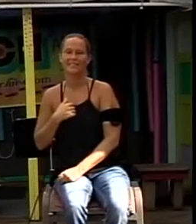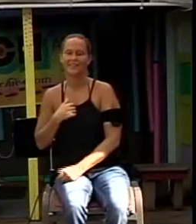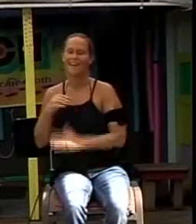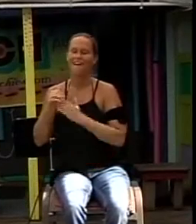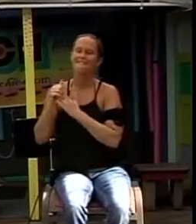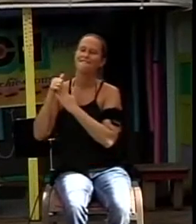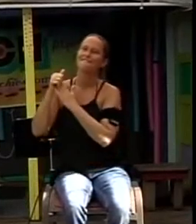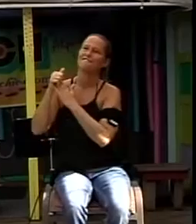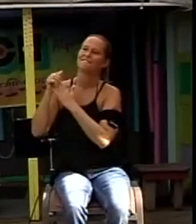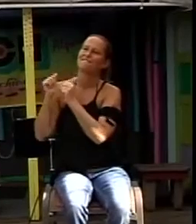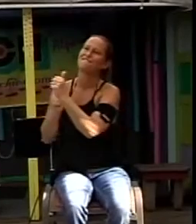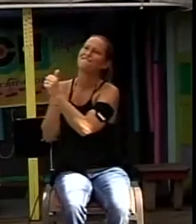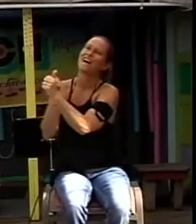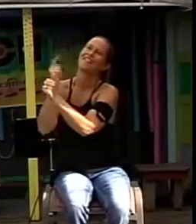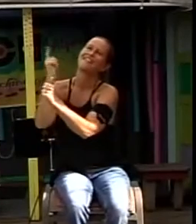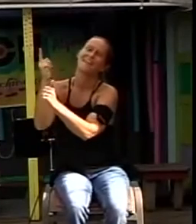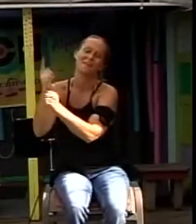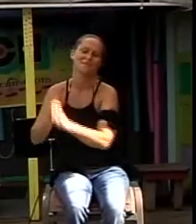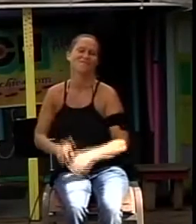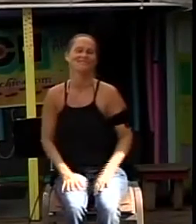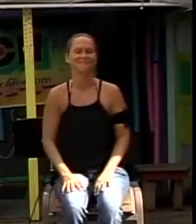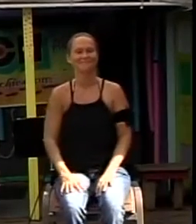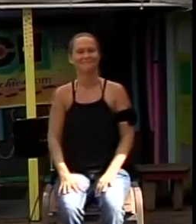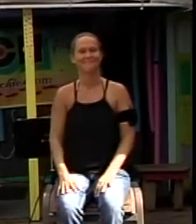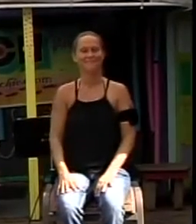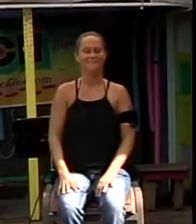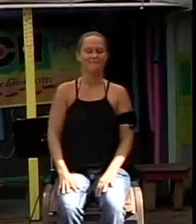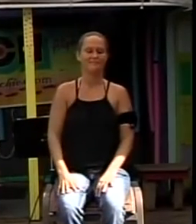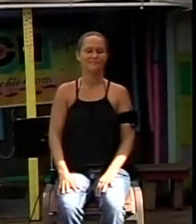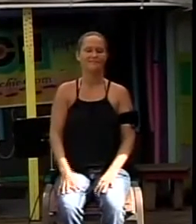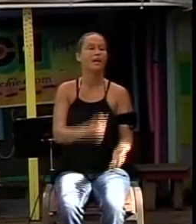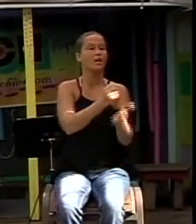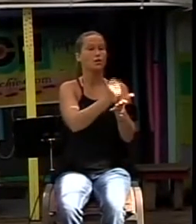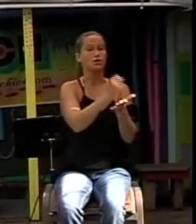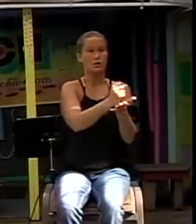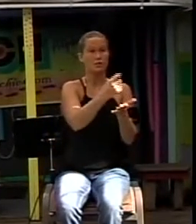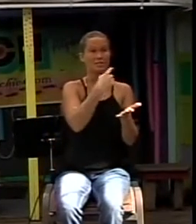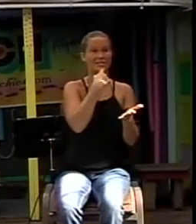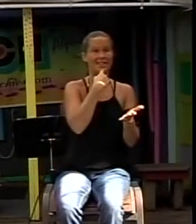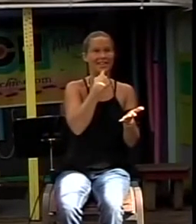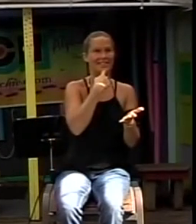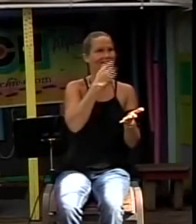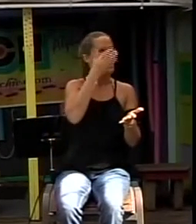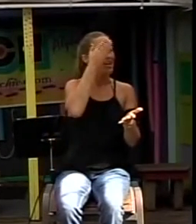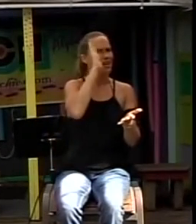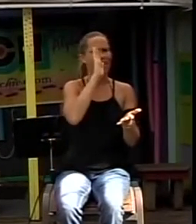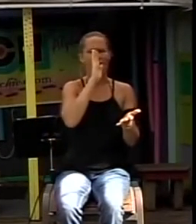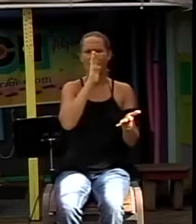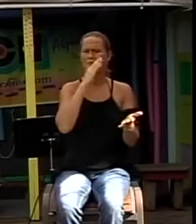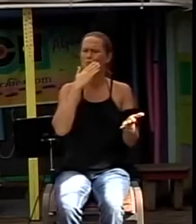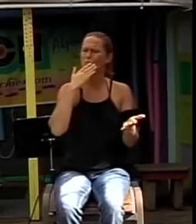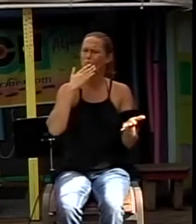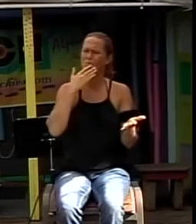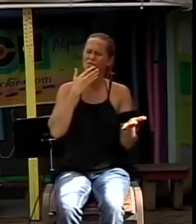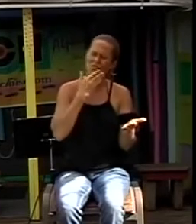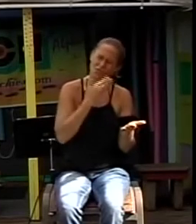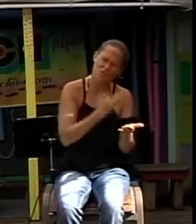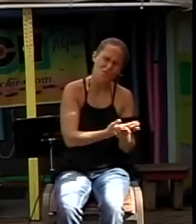If God was good to us while we were his enemy, how much better is he going to be to us when we're his friend?